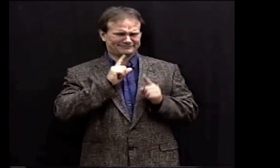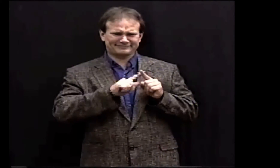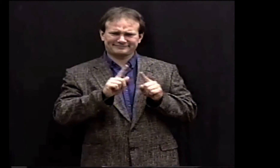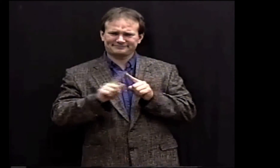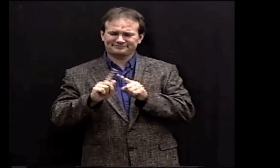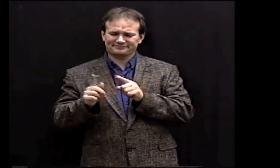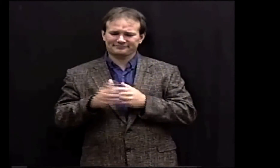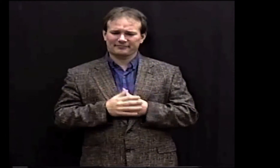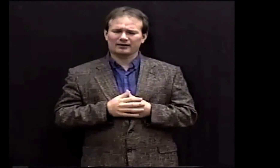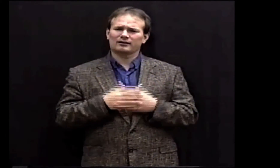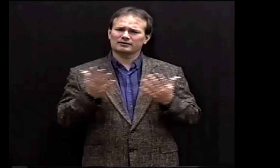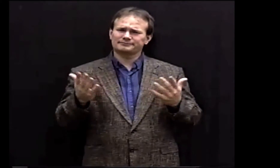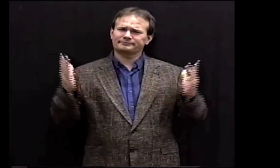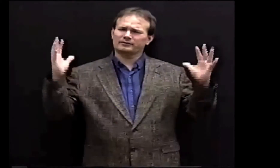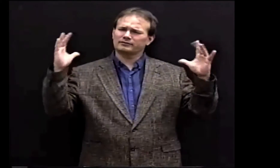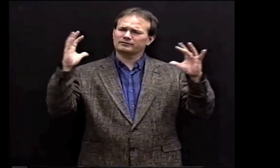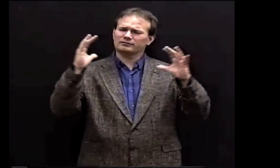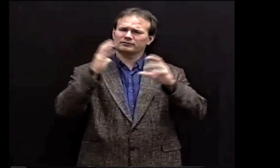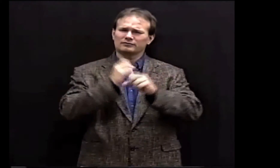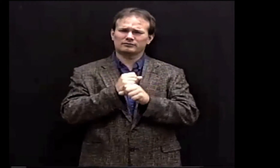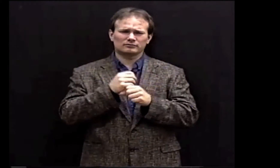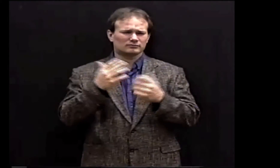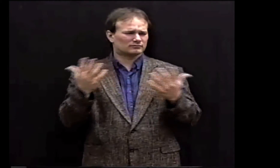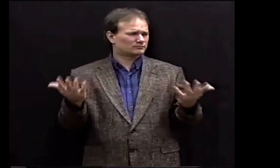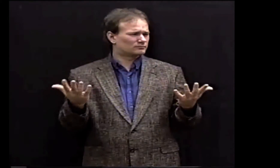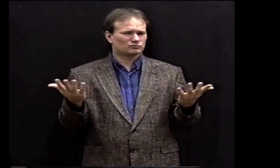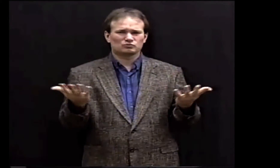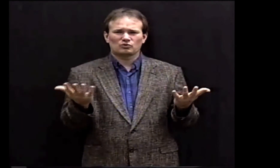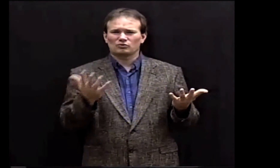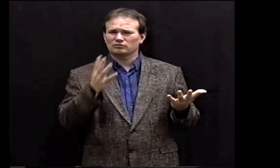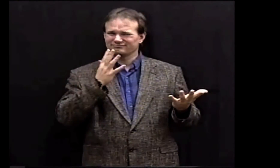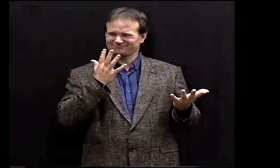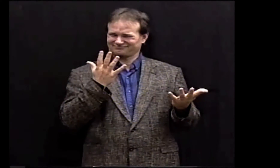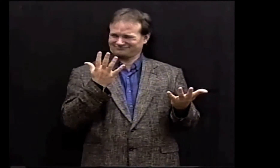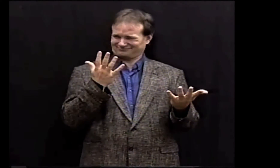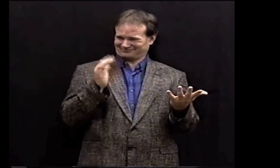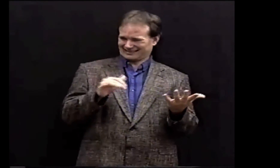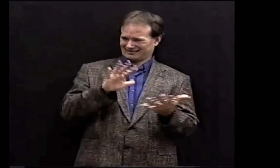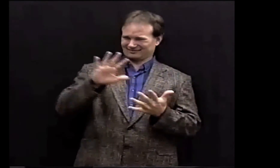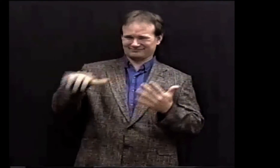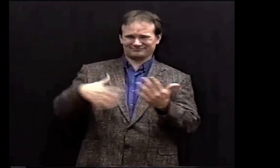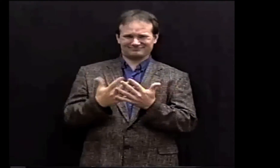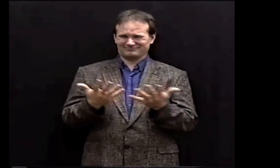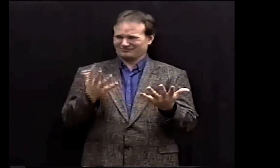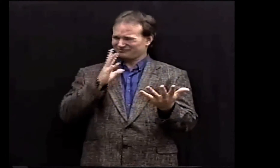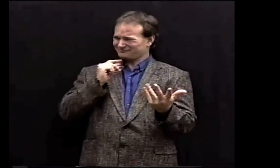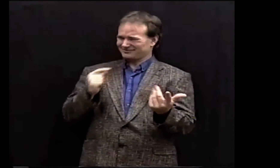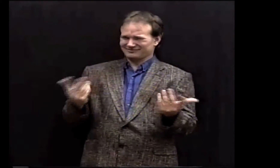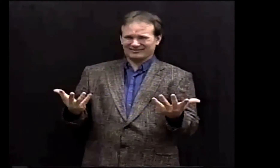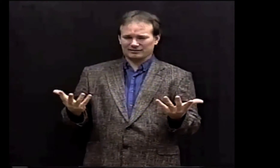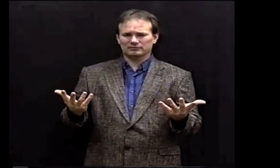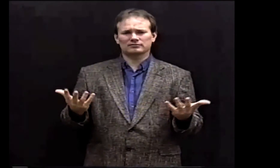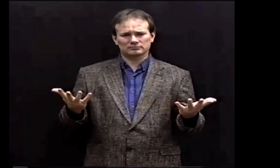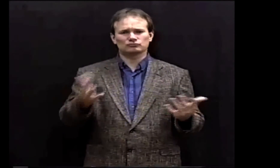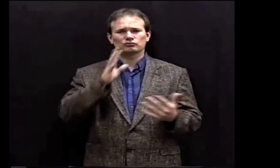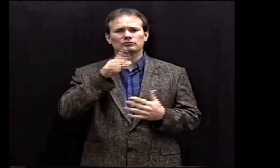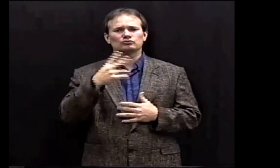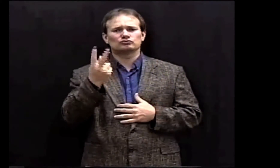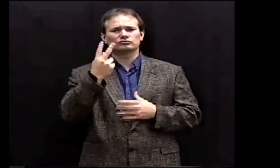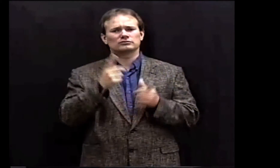That was truly fascinating. We hope you learned more about bilingualism from the people in these videos. The people who were involved